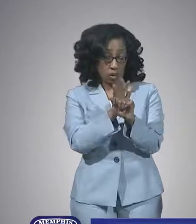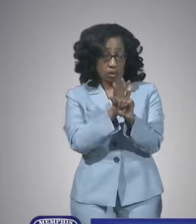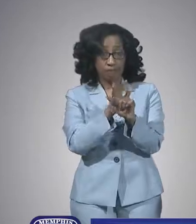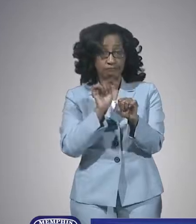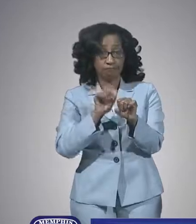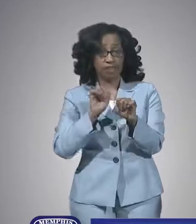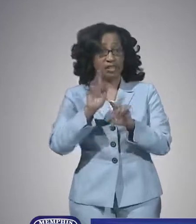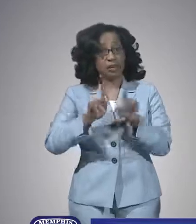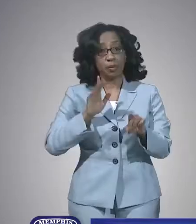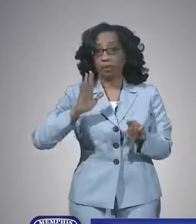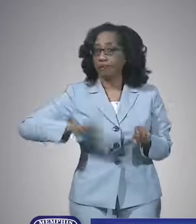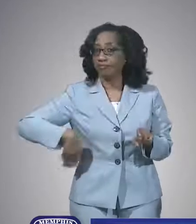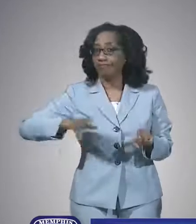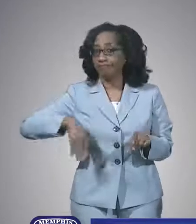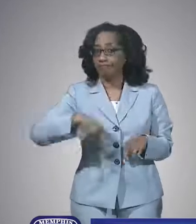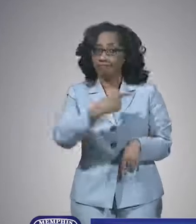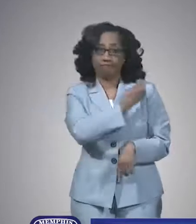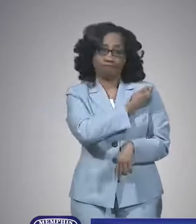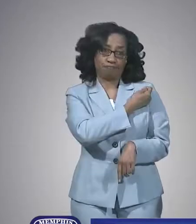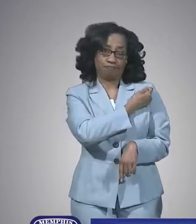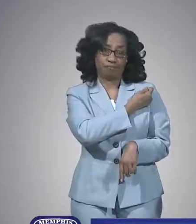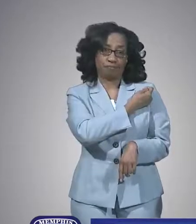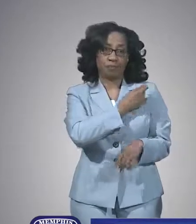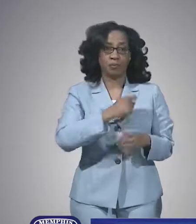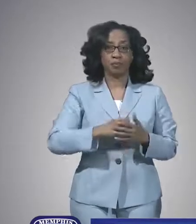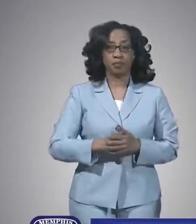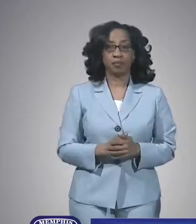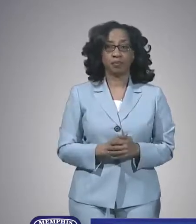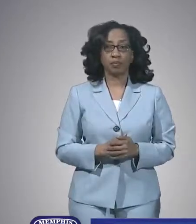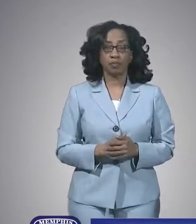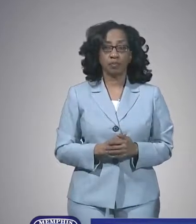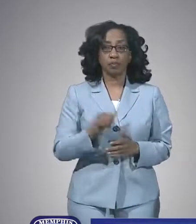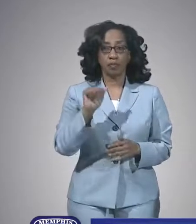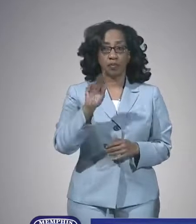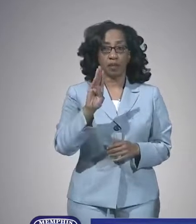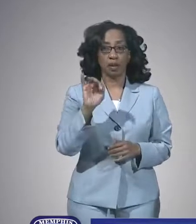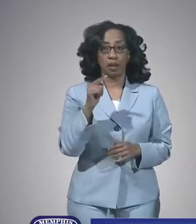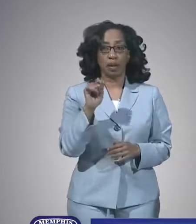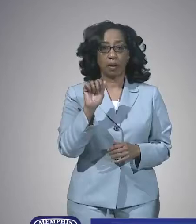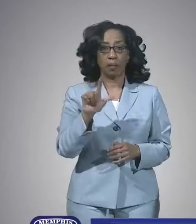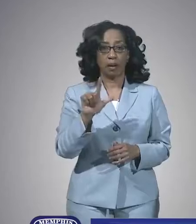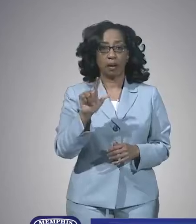those folks who are unvaccinated. Abigail Warren.